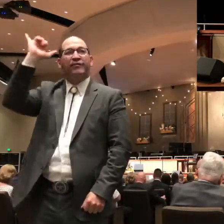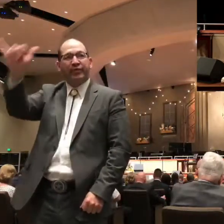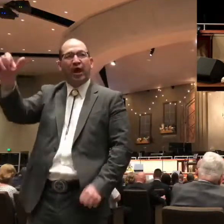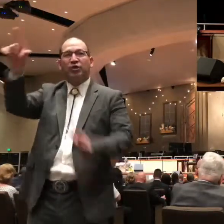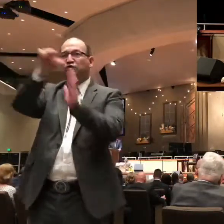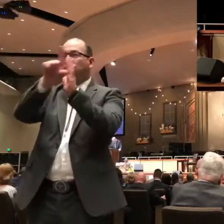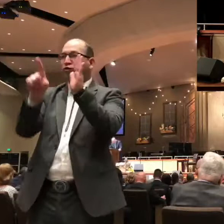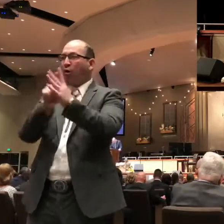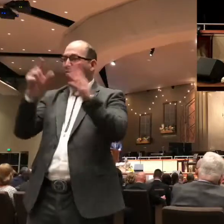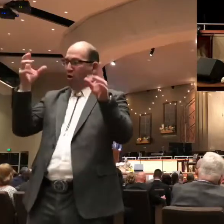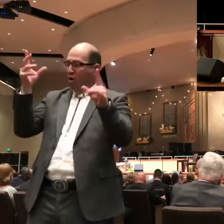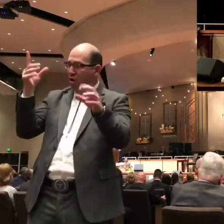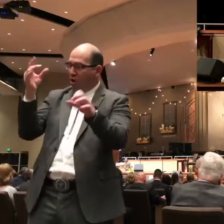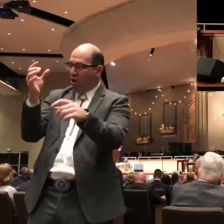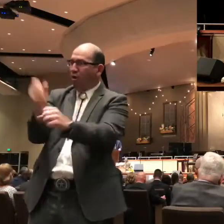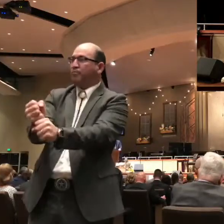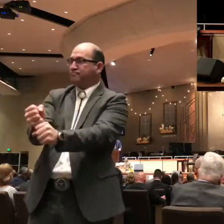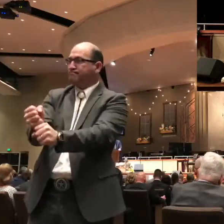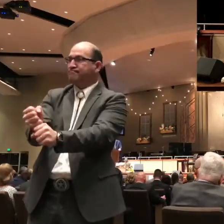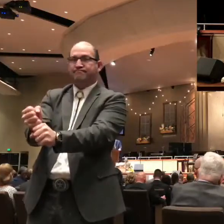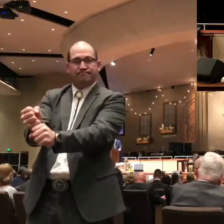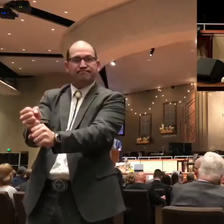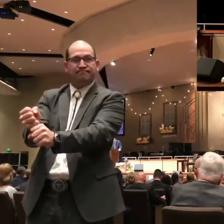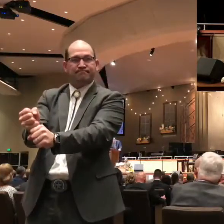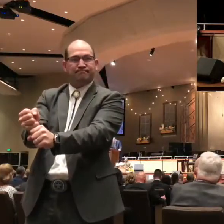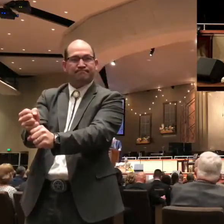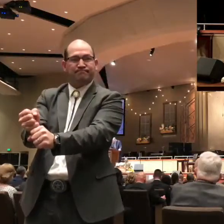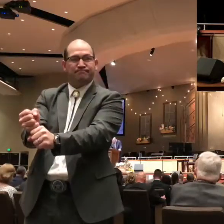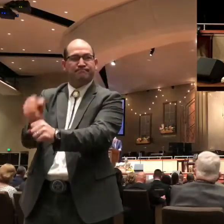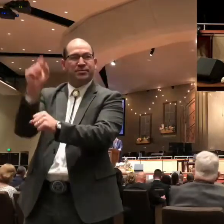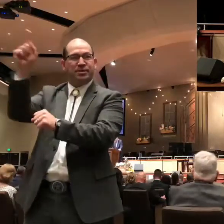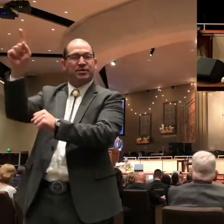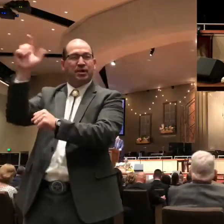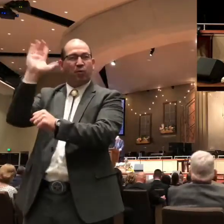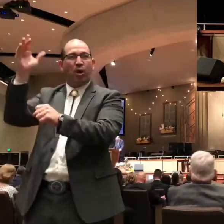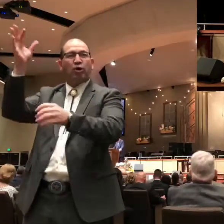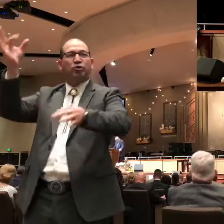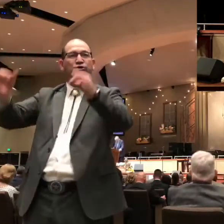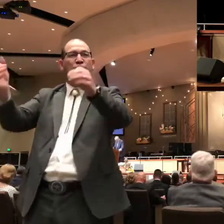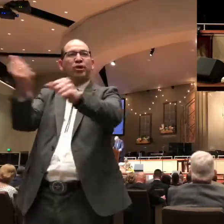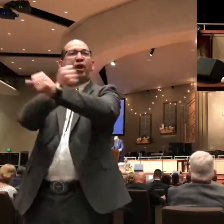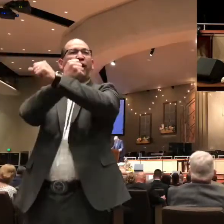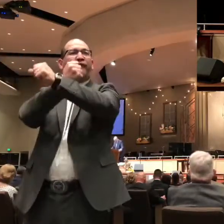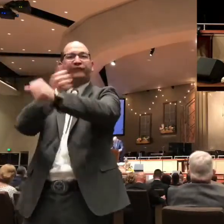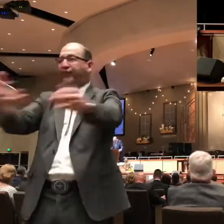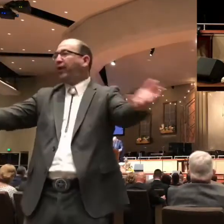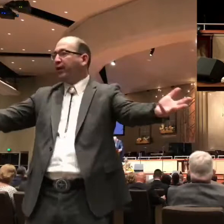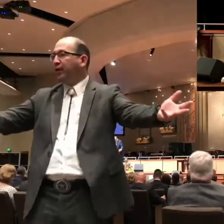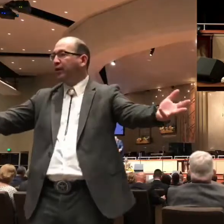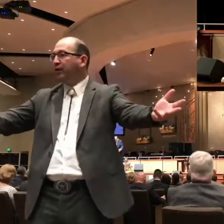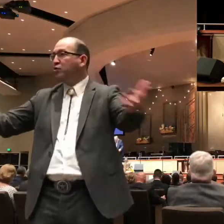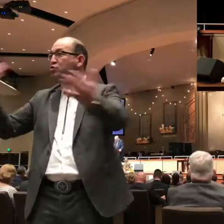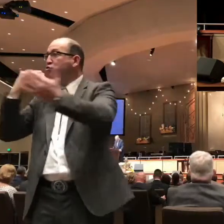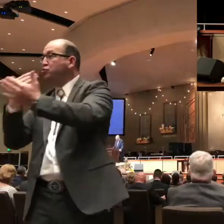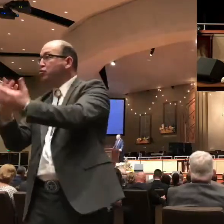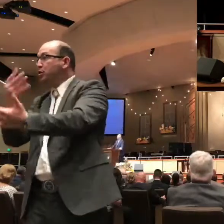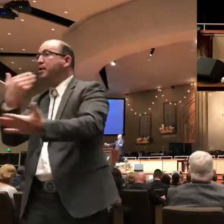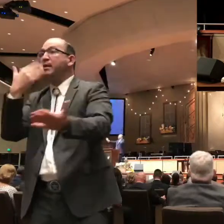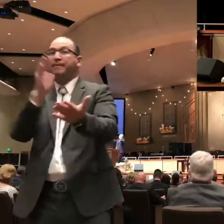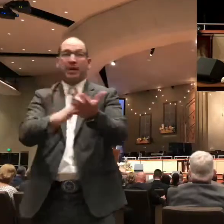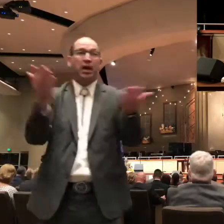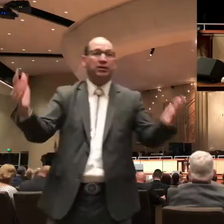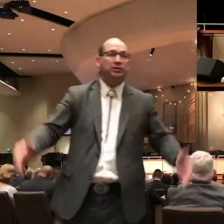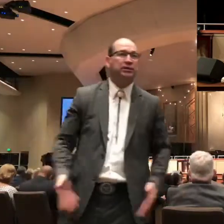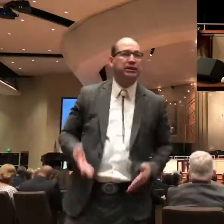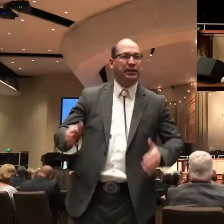the whole duty of man. For God shall bring every work into judgment with every secret thing, whether it be good or whether it be evil. Now let's